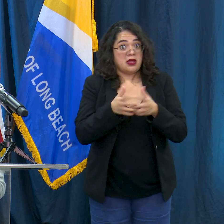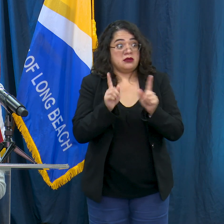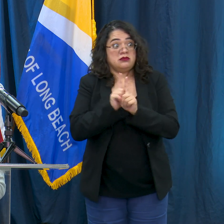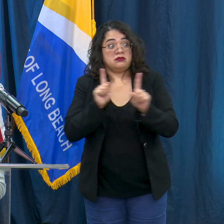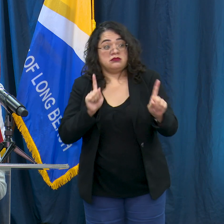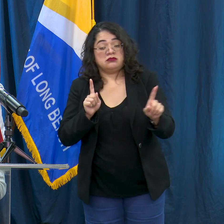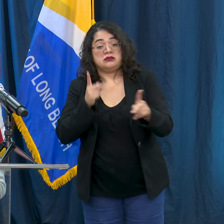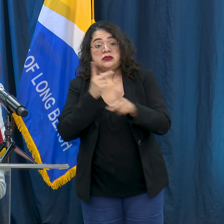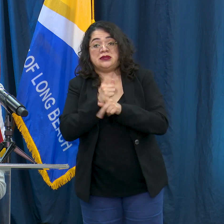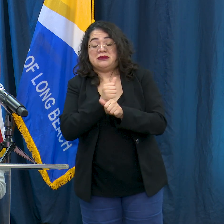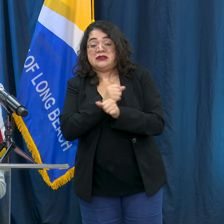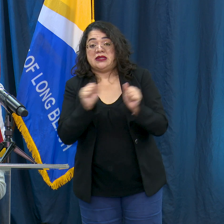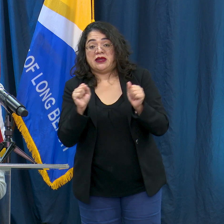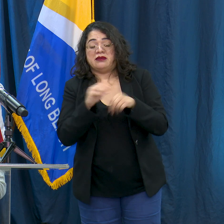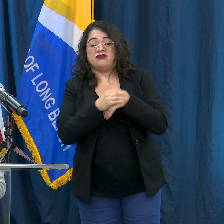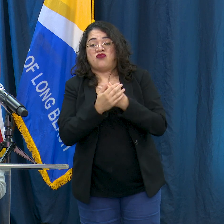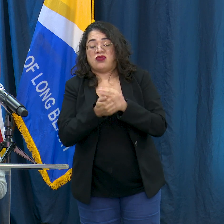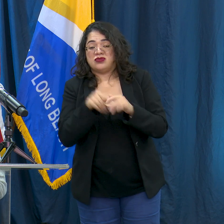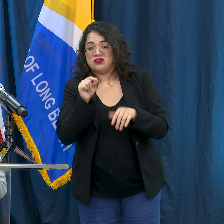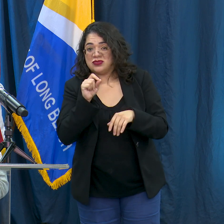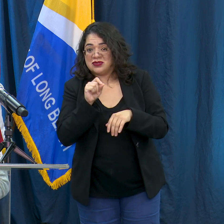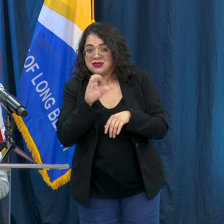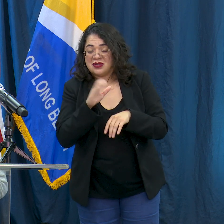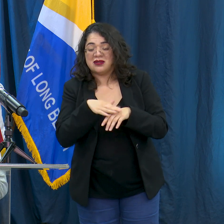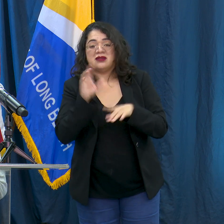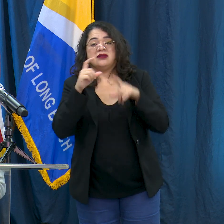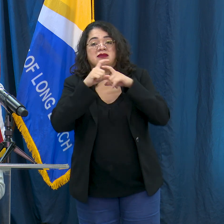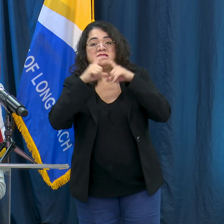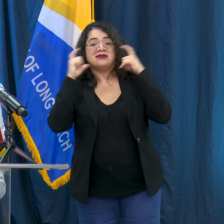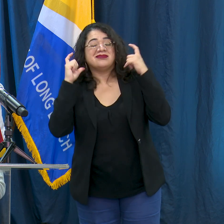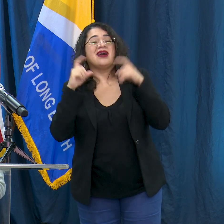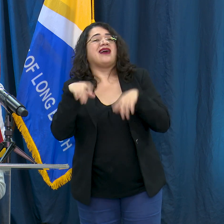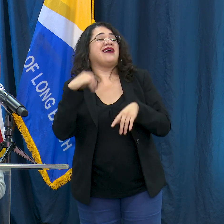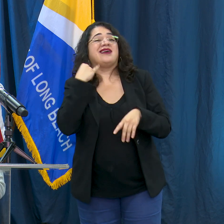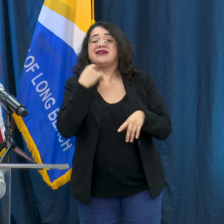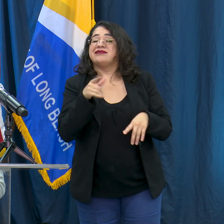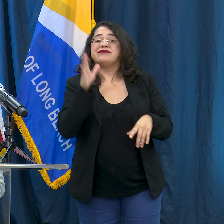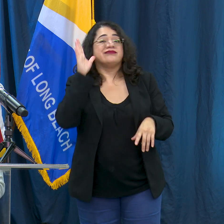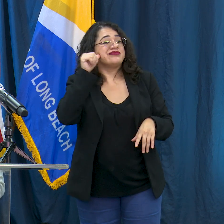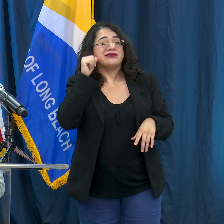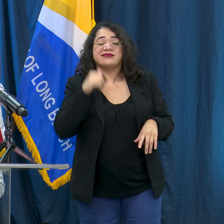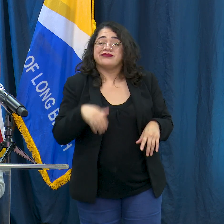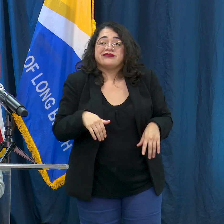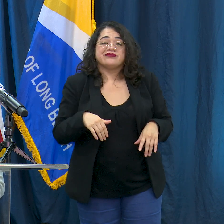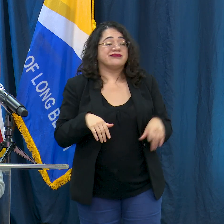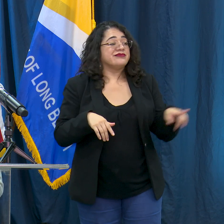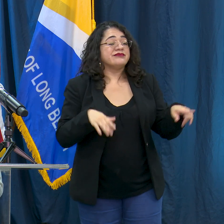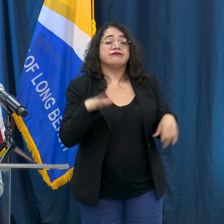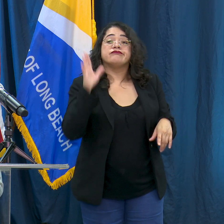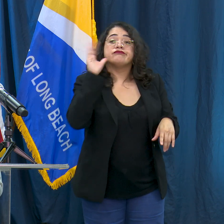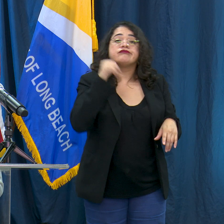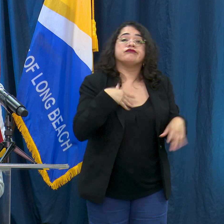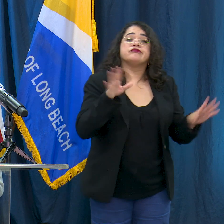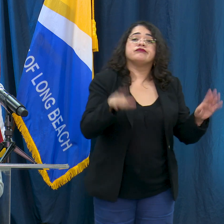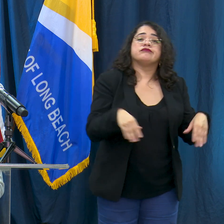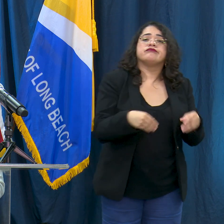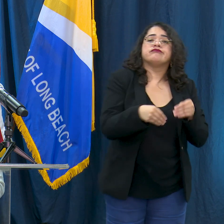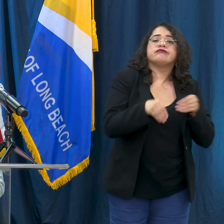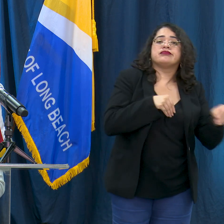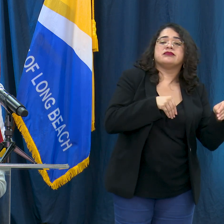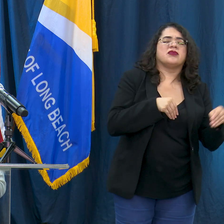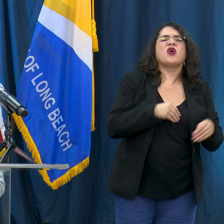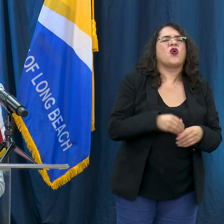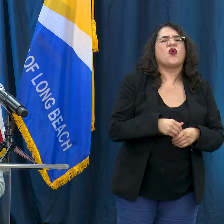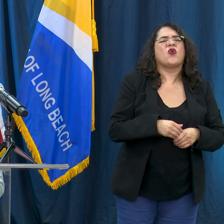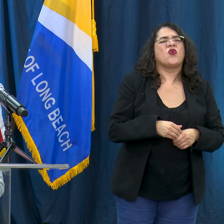shape. It's when folks are not following the guidance that makes it more difficult. So we are tracking on the indicators that the state is asking us to